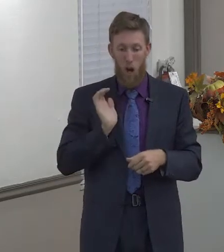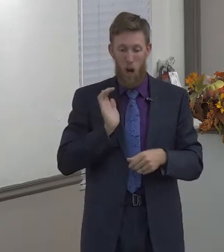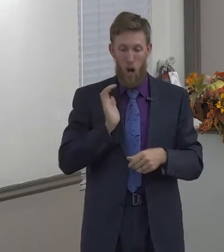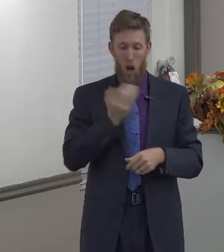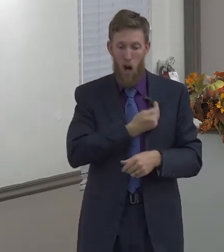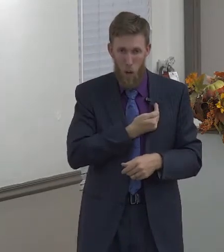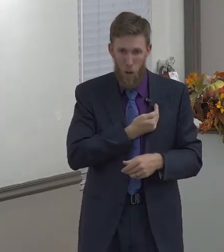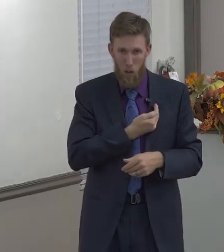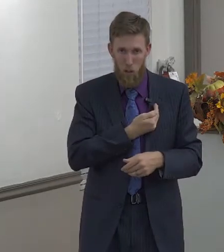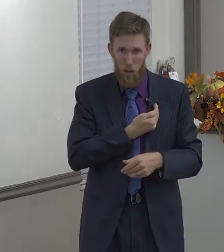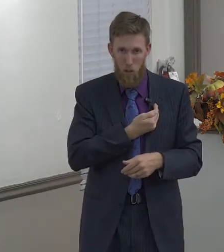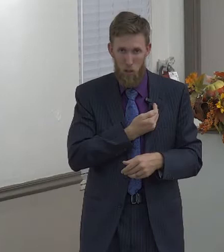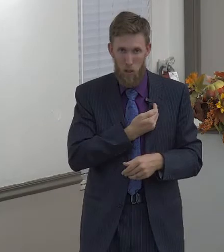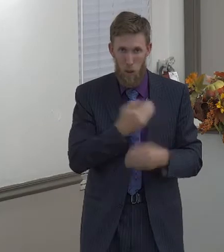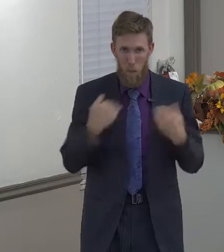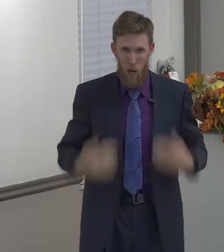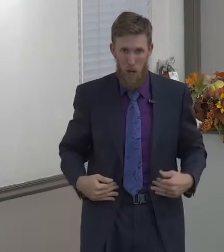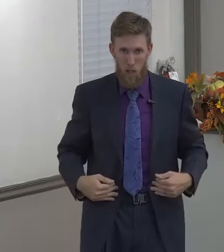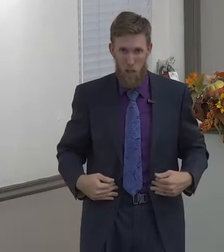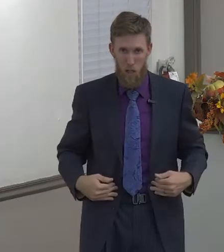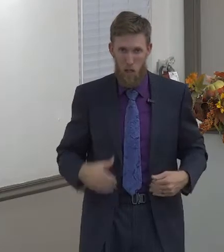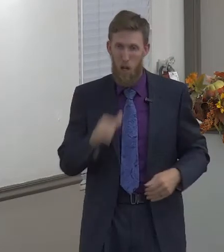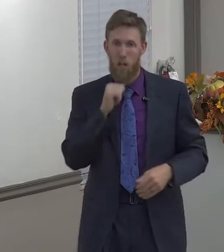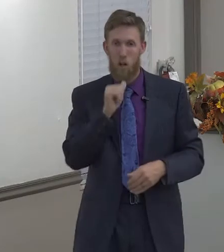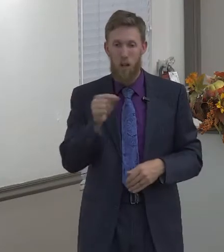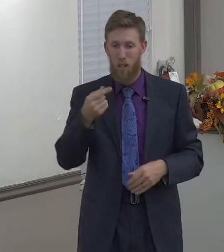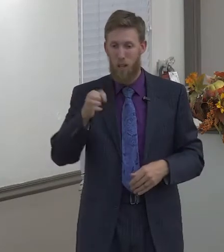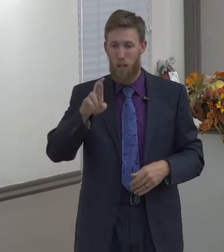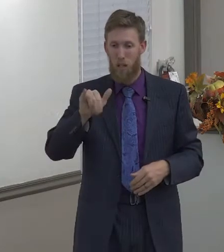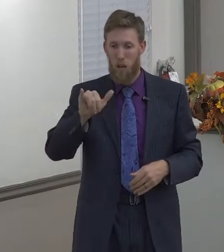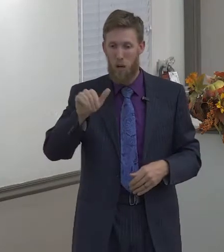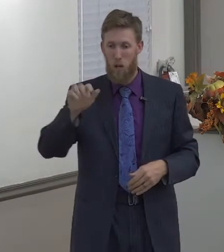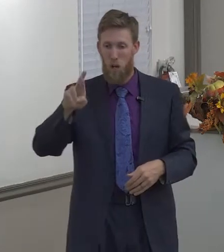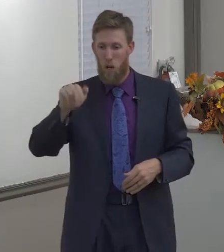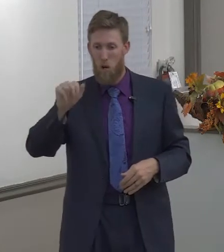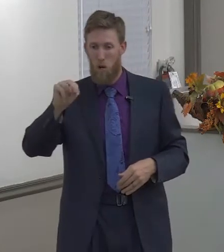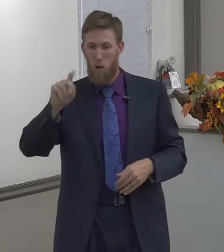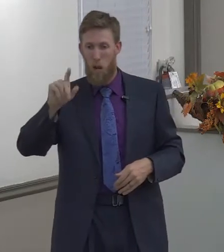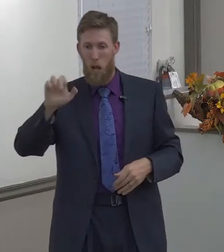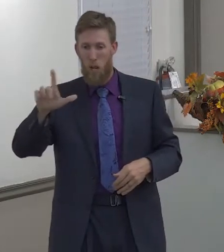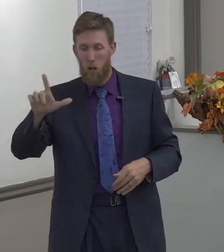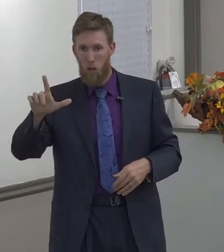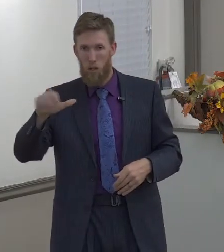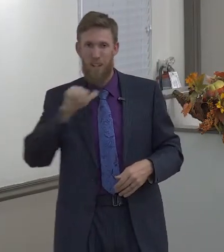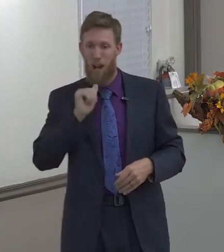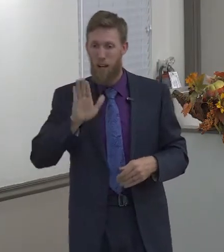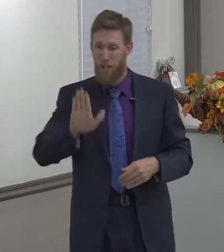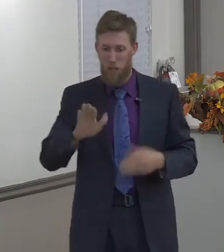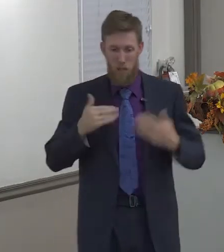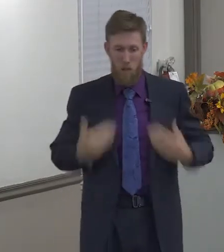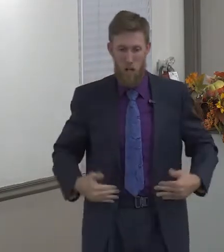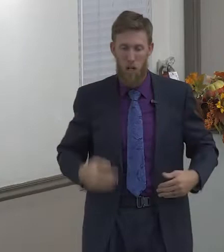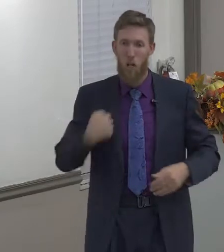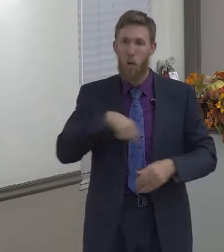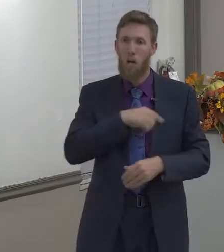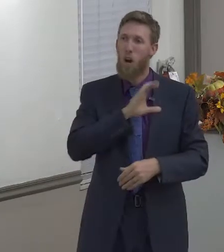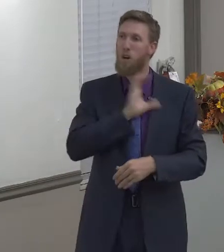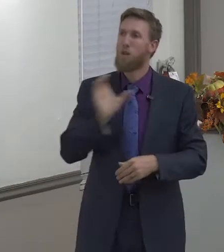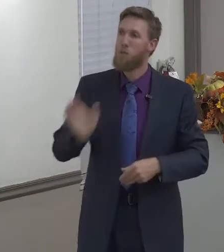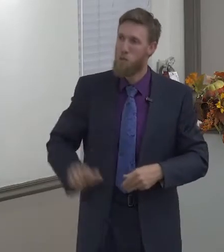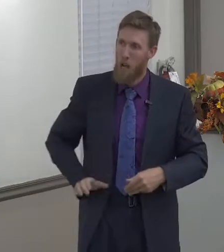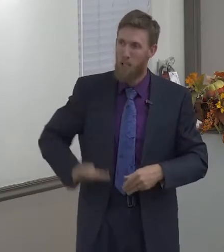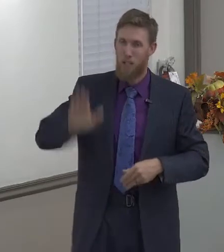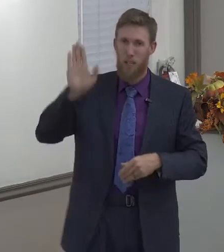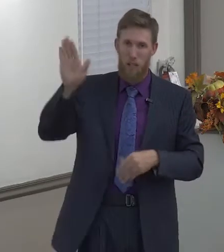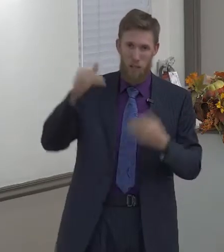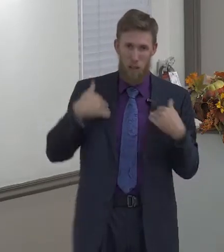the church, and for the sake of time, I won't read those verses, but he is the head of the church. He is the director of the church. Everything